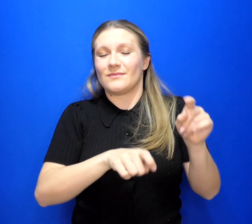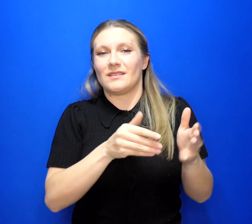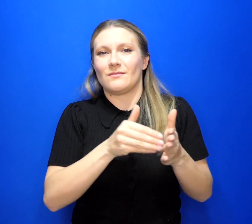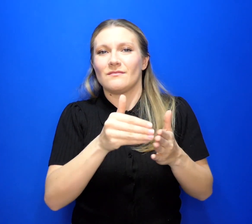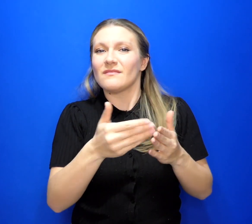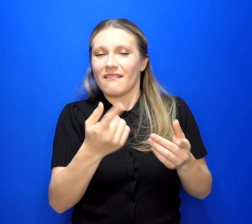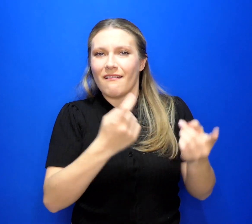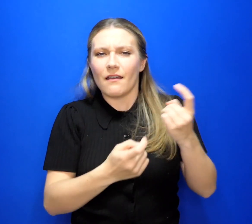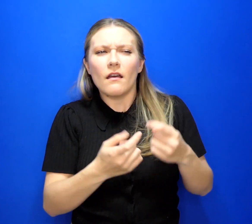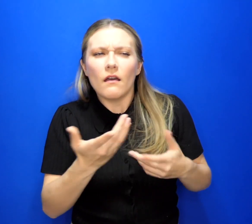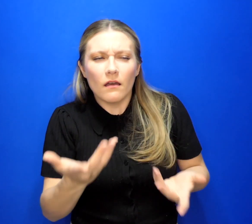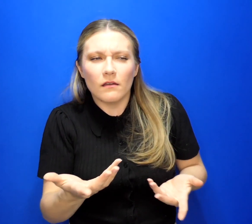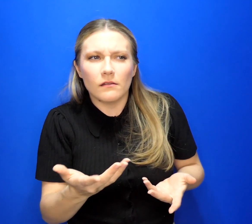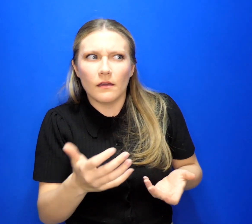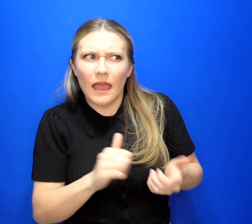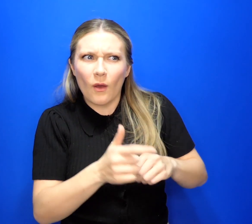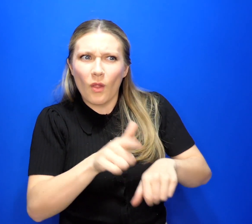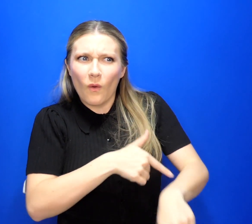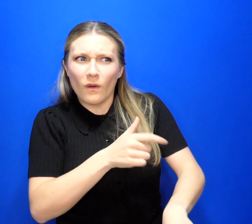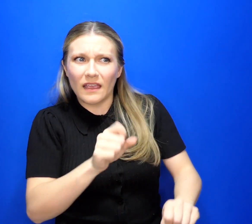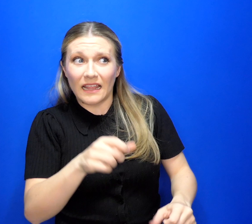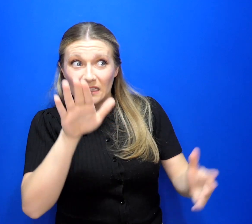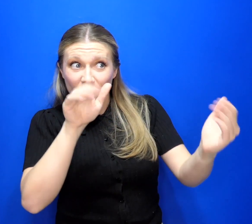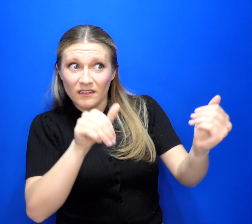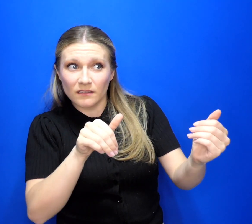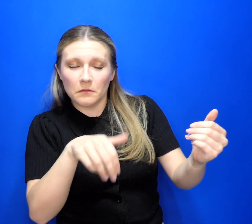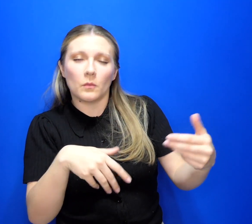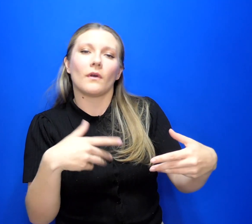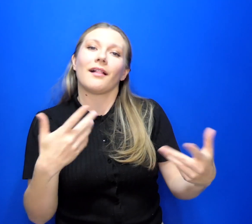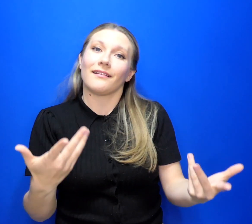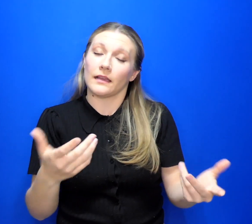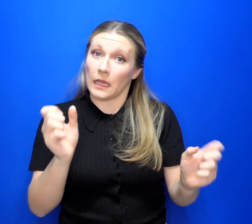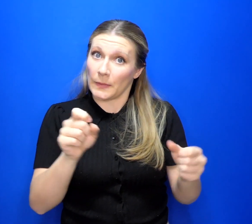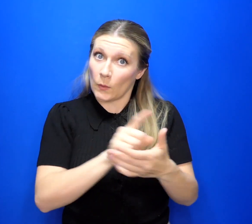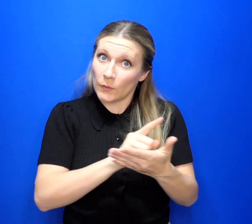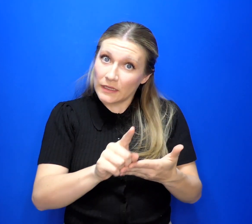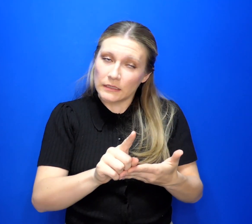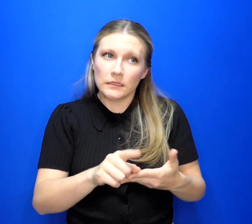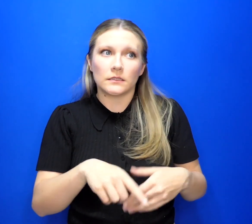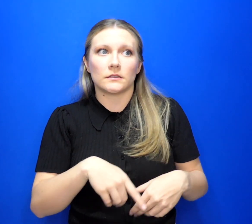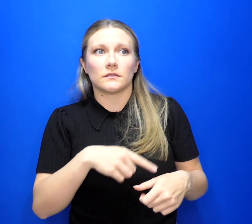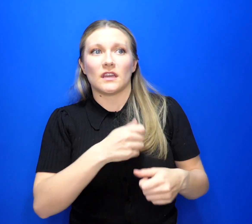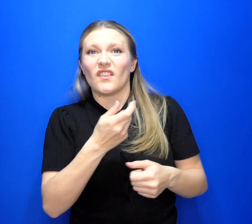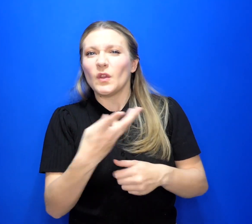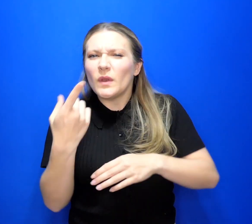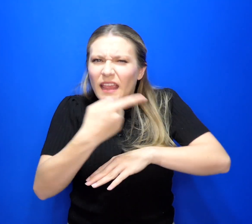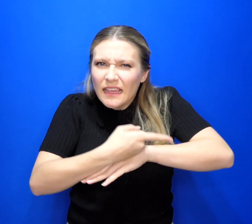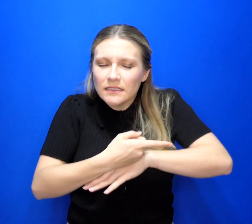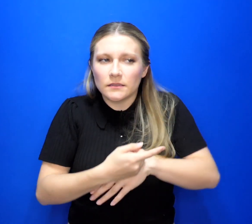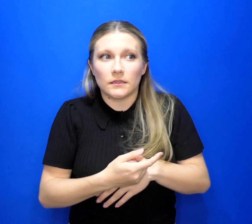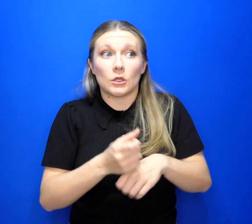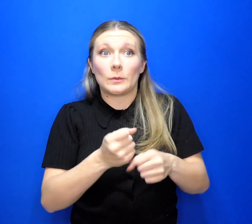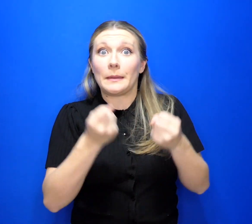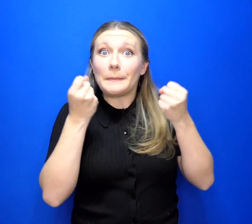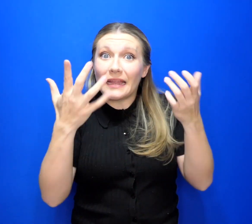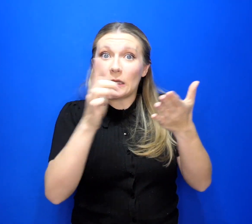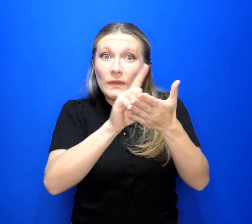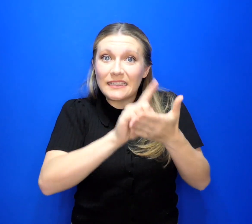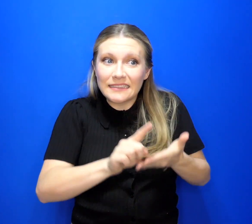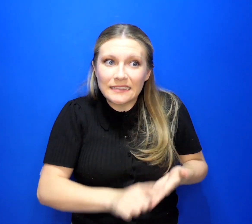is, well, how long can I expect this to last for? It could be a week. It could be a couple days. It could be weeks. It